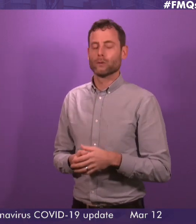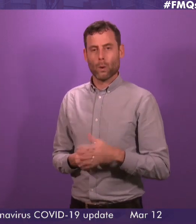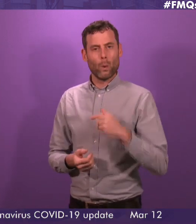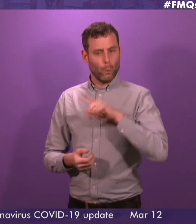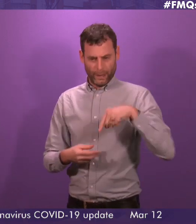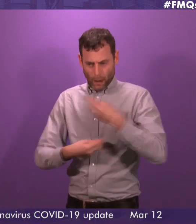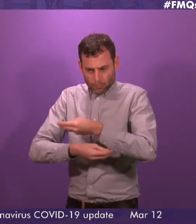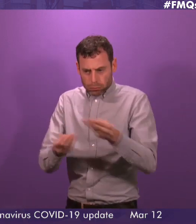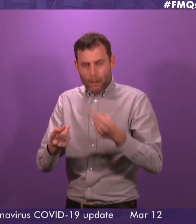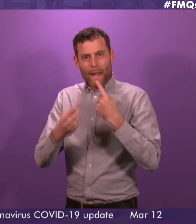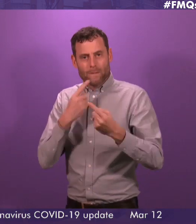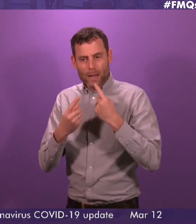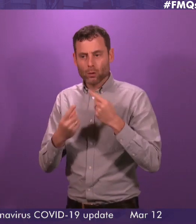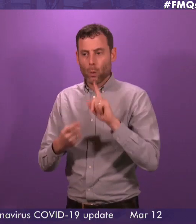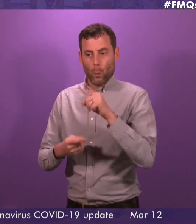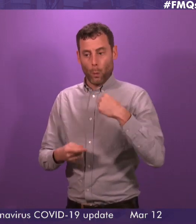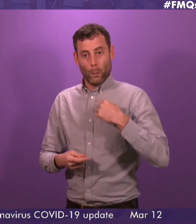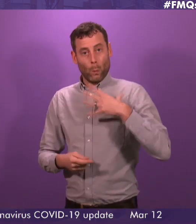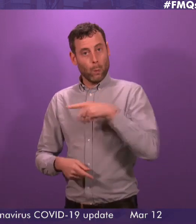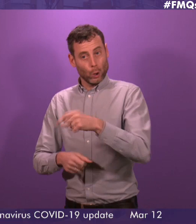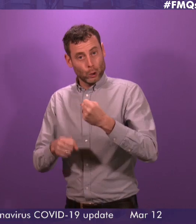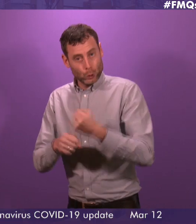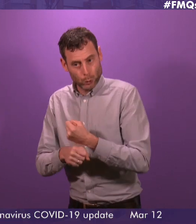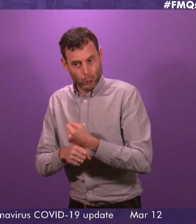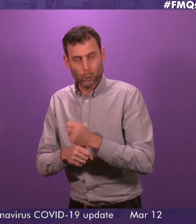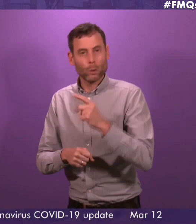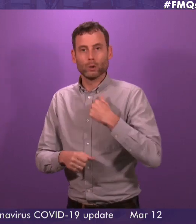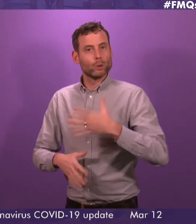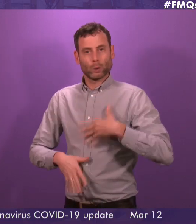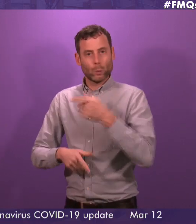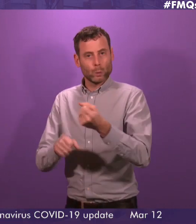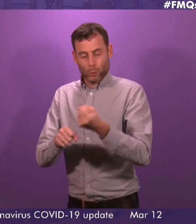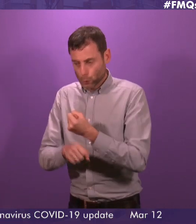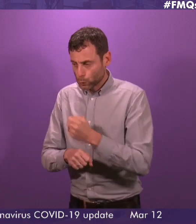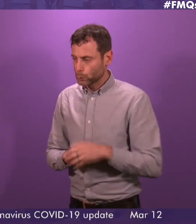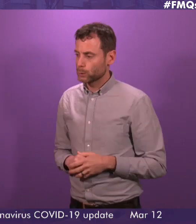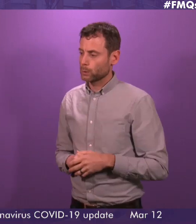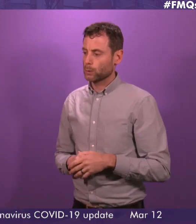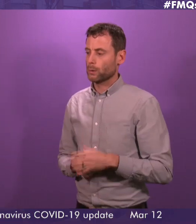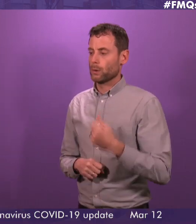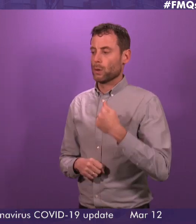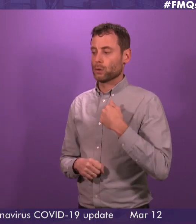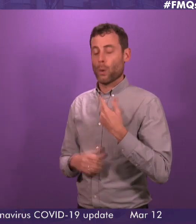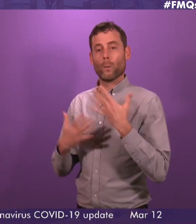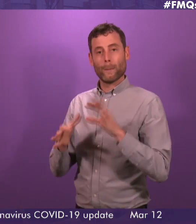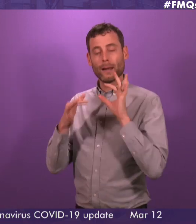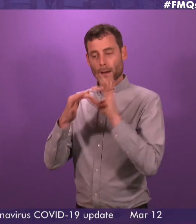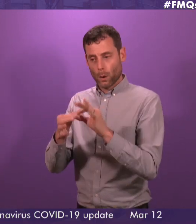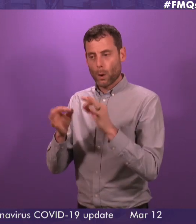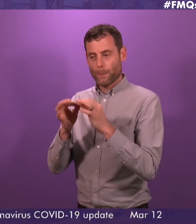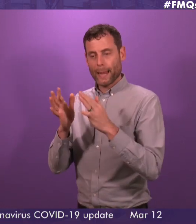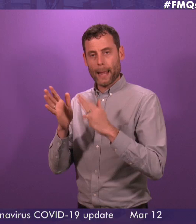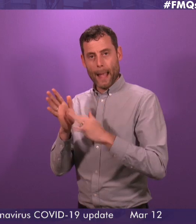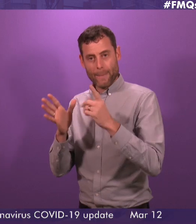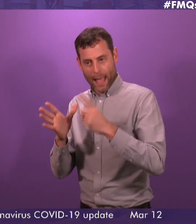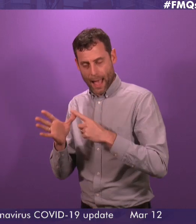them to not do. And we have been in touch with both the BMA's GP area and with the Royal College of General